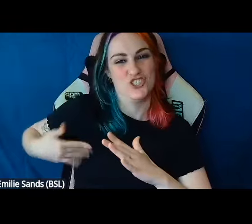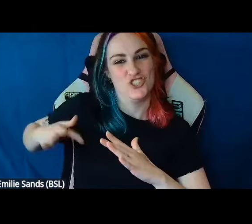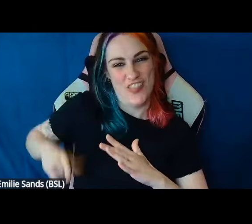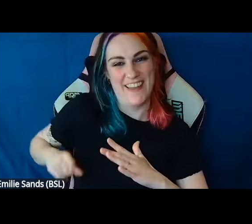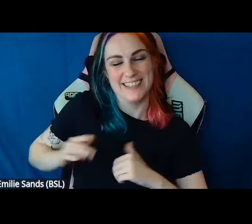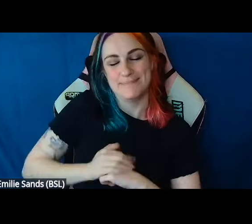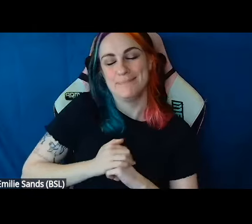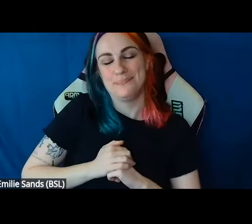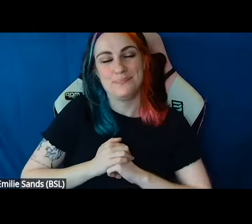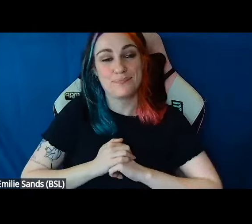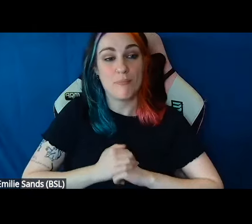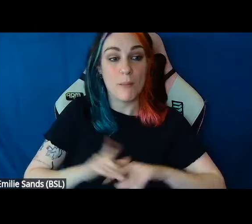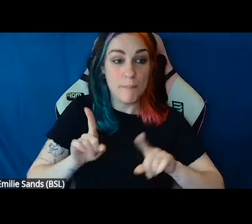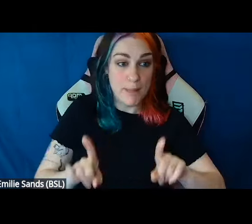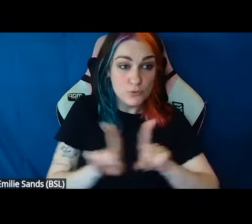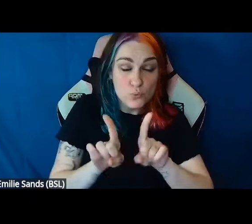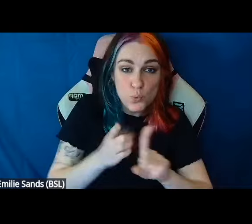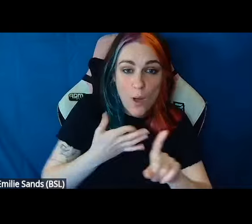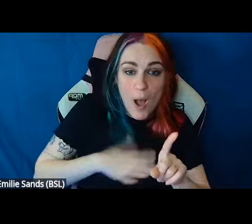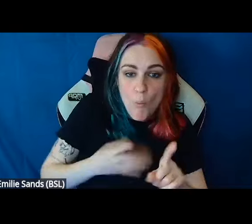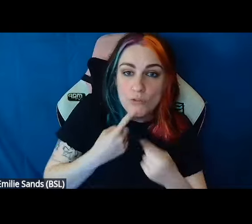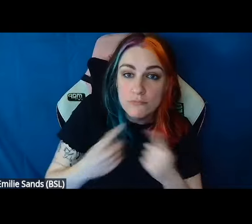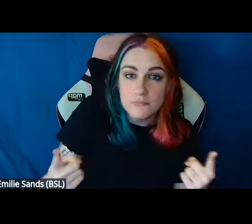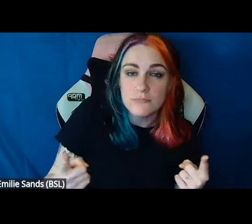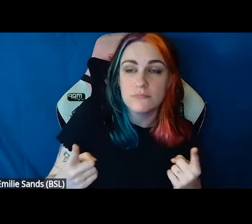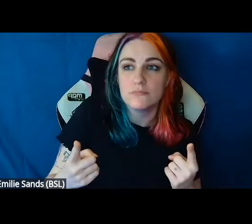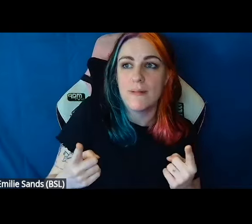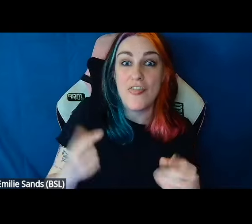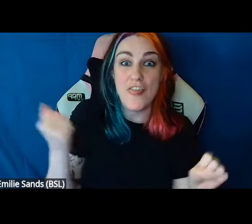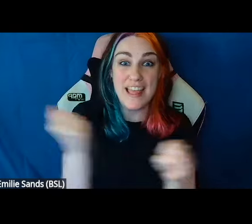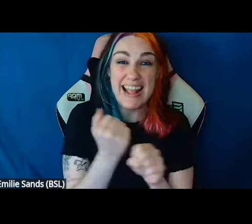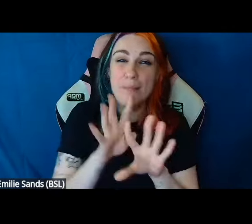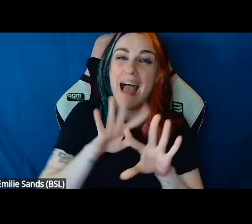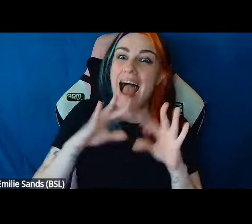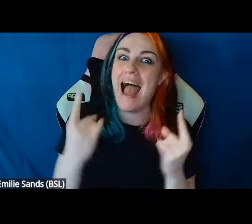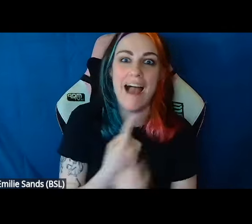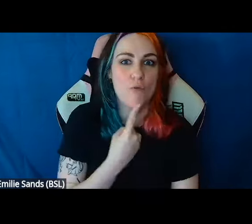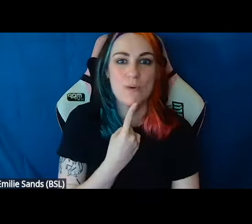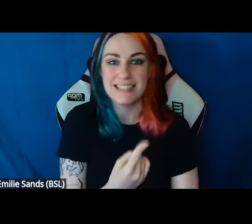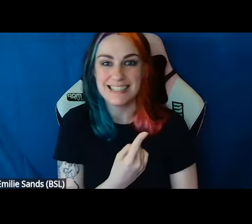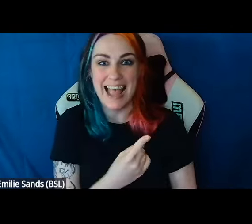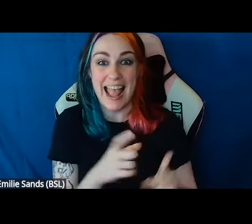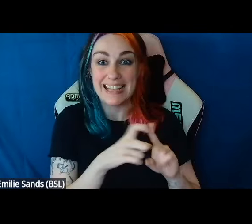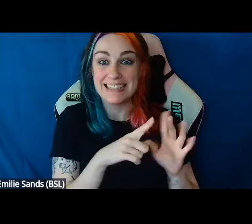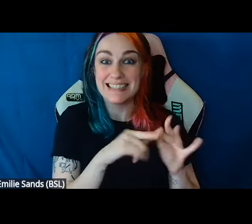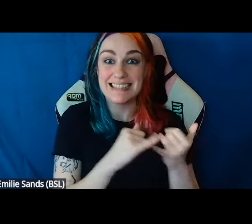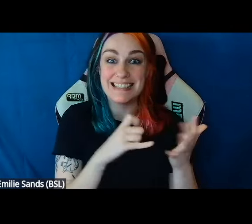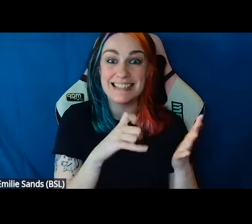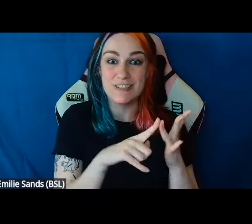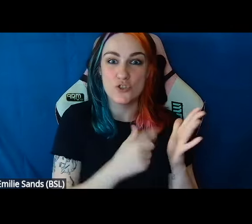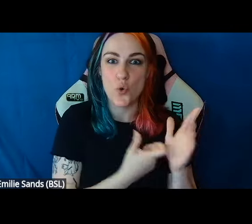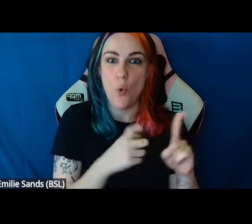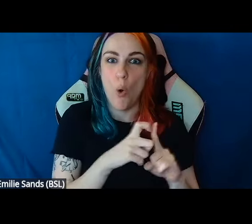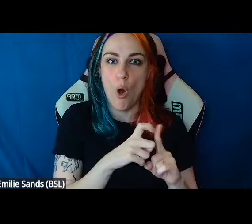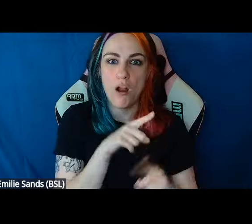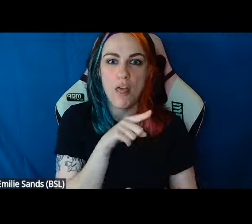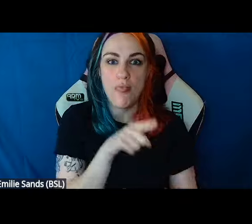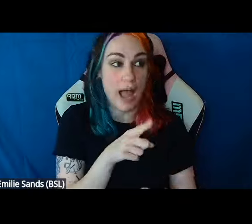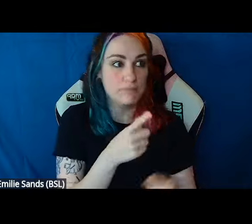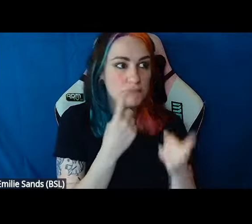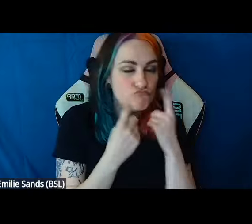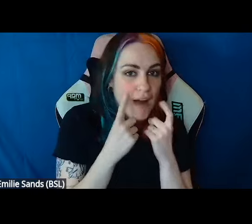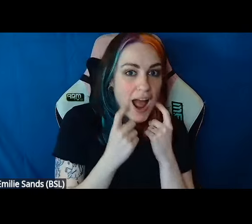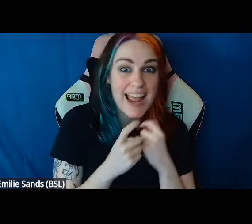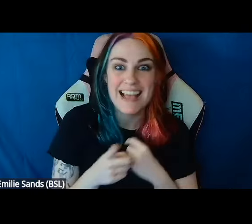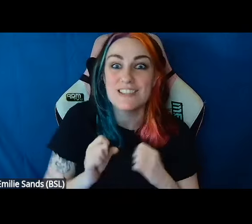I also want to call out again that the game that everyone was saying in Discord made them cry is free. It is free